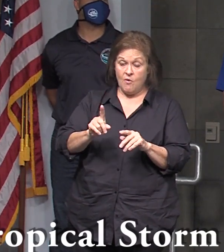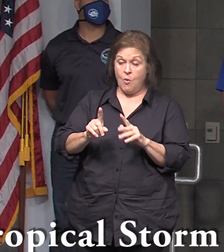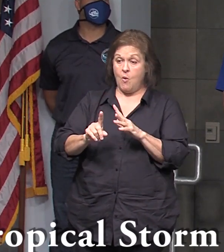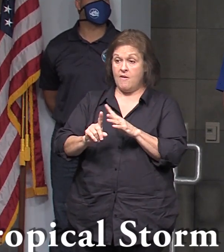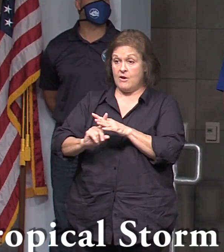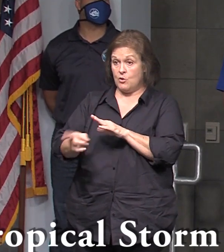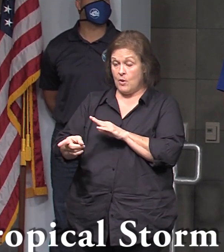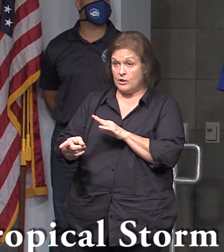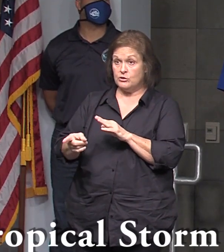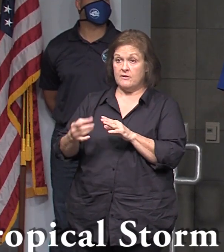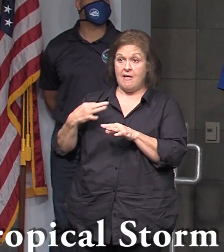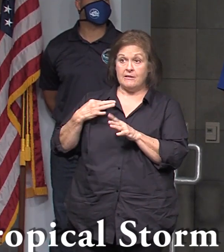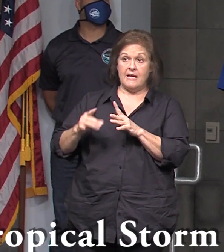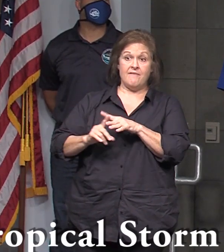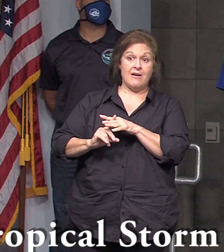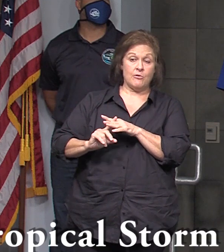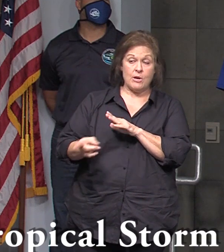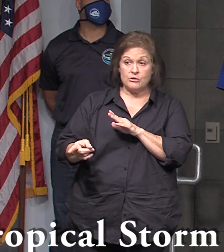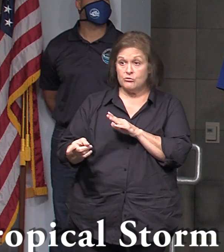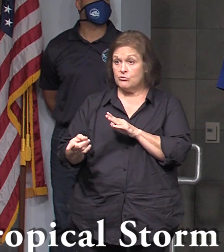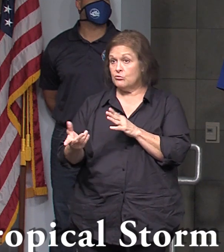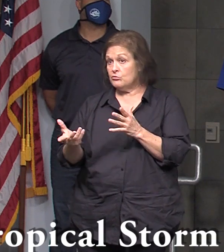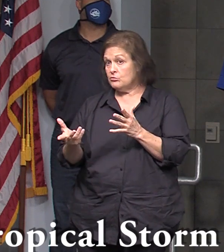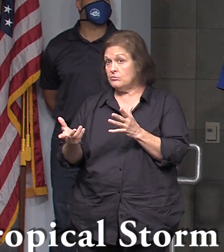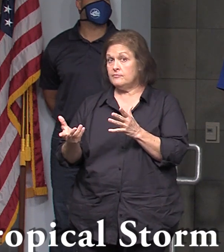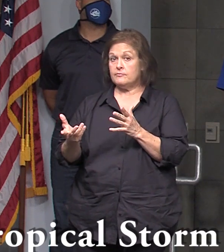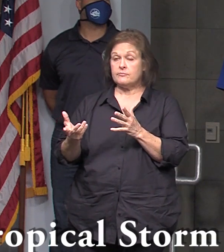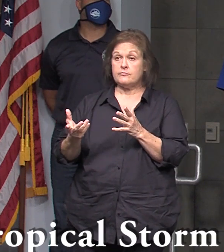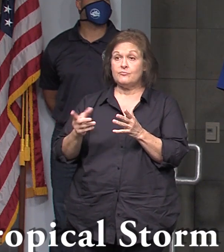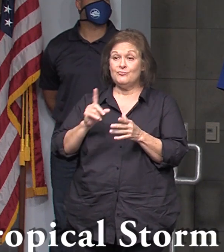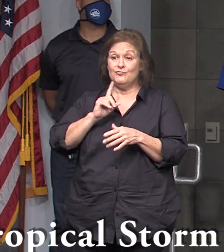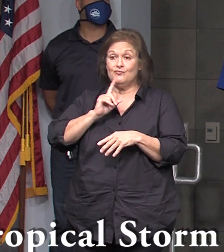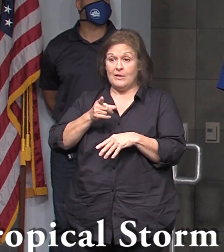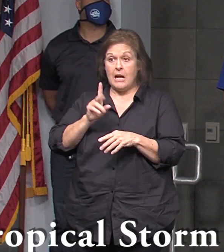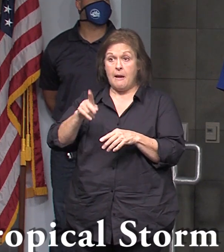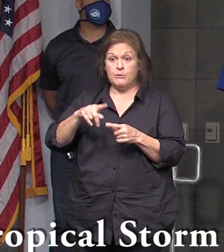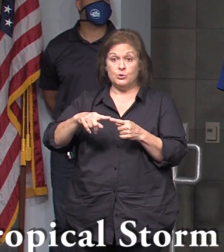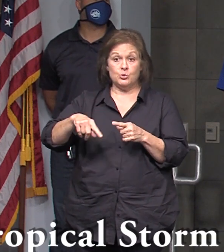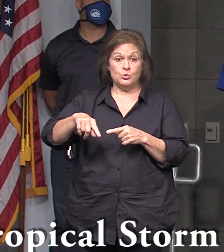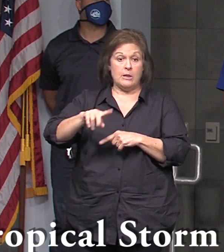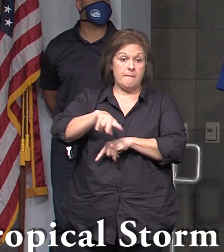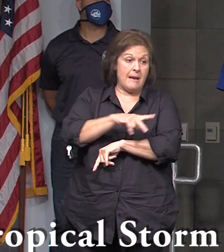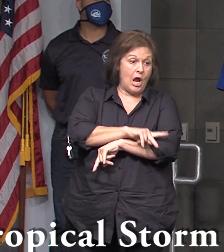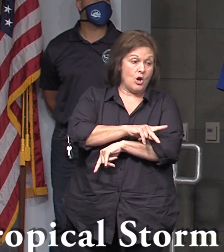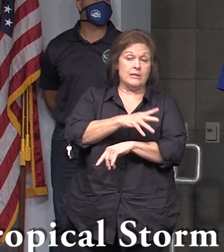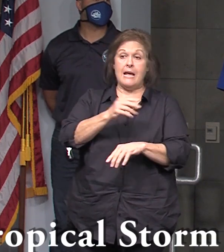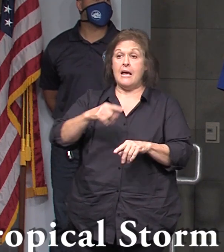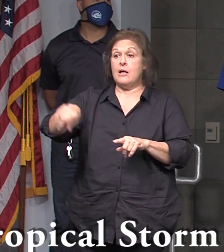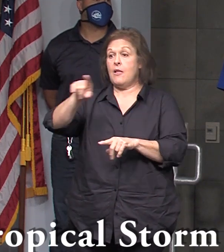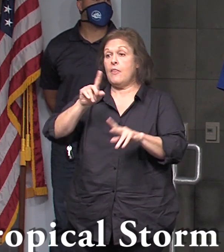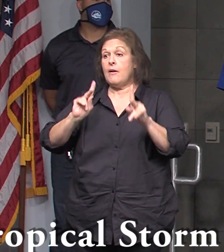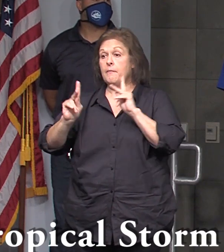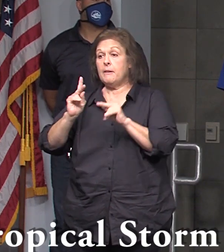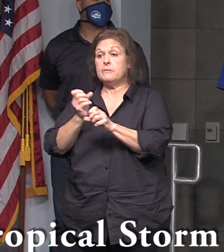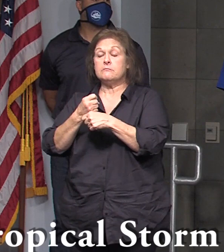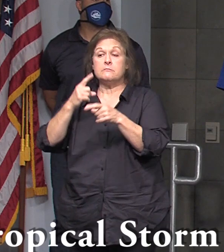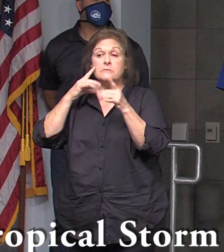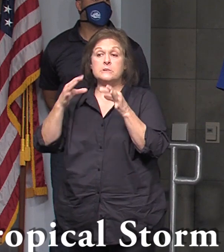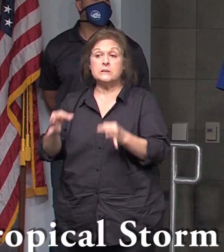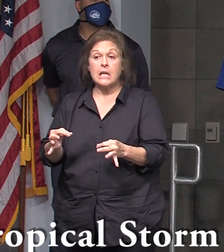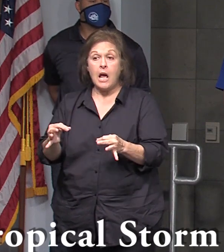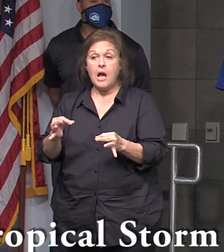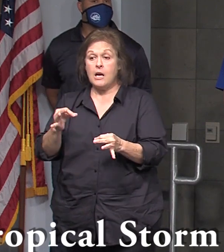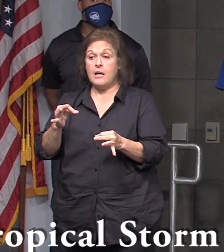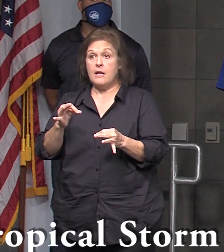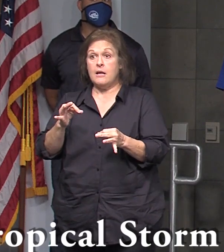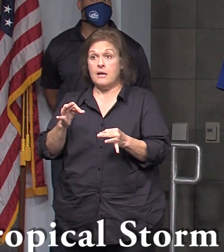volunteer evacuations, or voluntary rather, so that is really up to the parish and then the customers to make that decision that aren't in